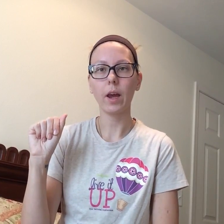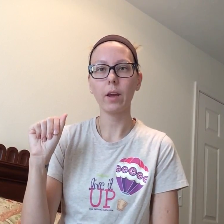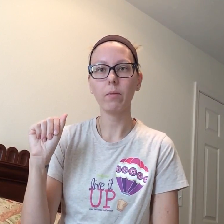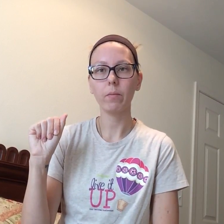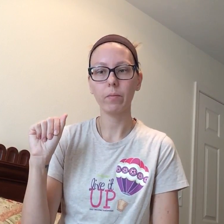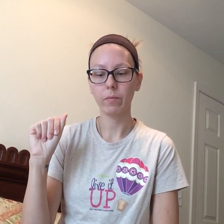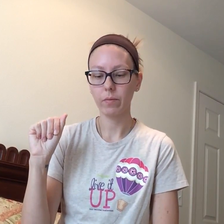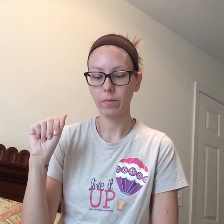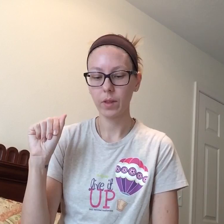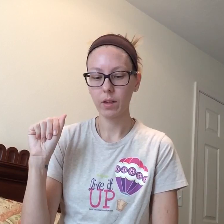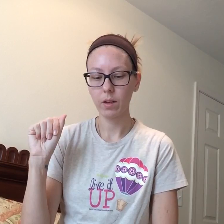A.